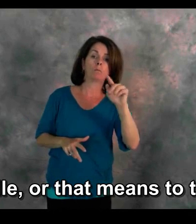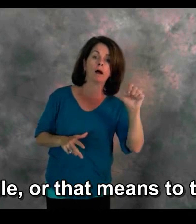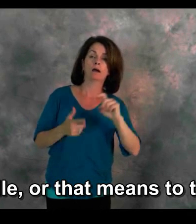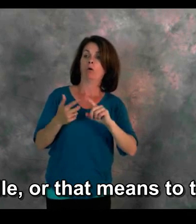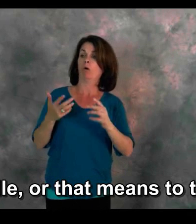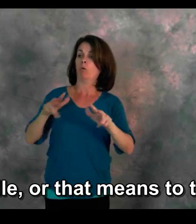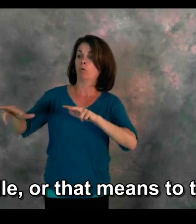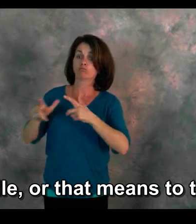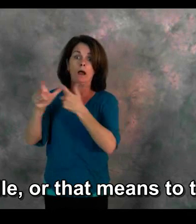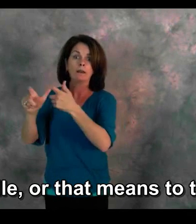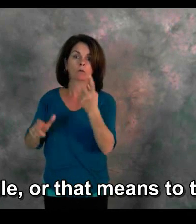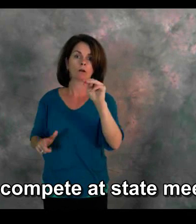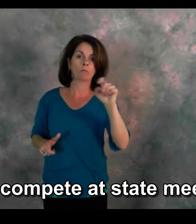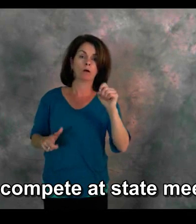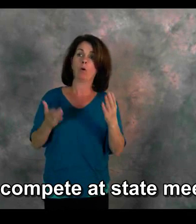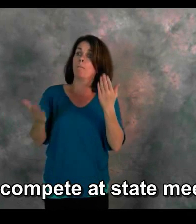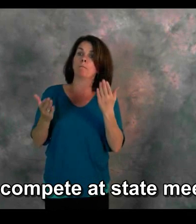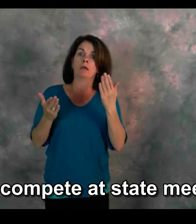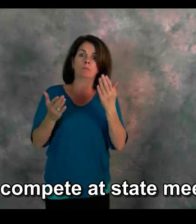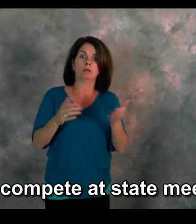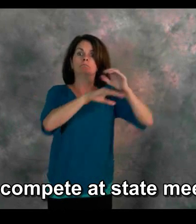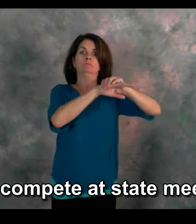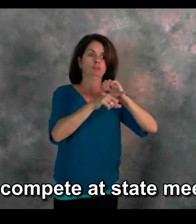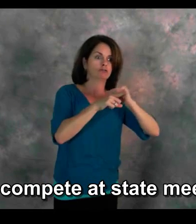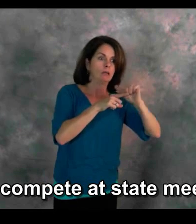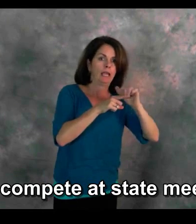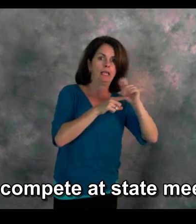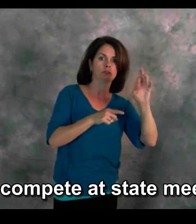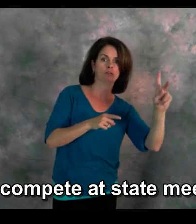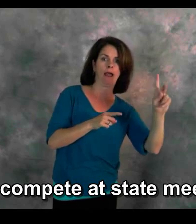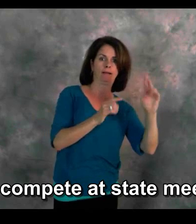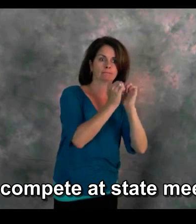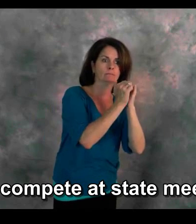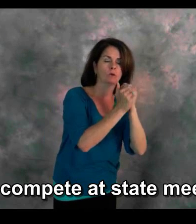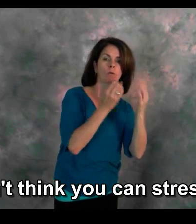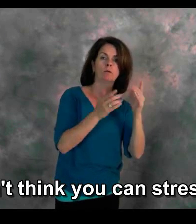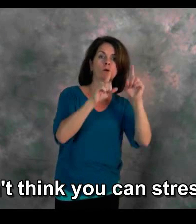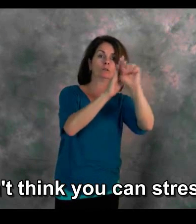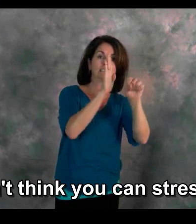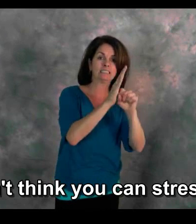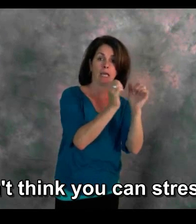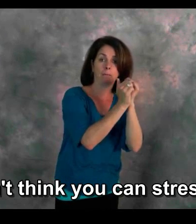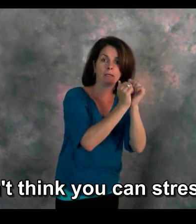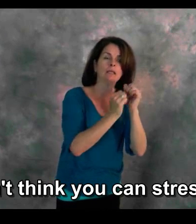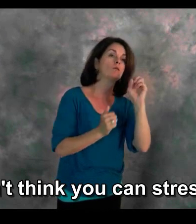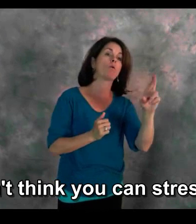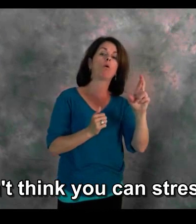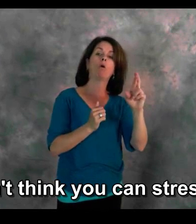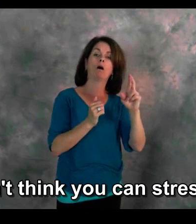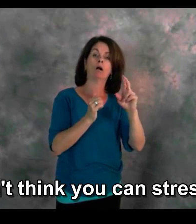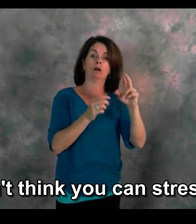mile, or that means to train to be on their track team and compete at a state meet or a regional